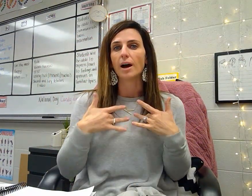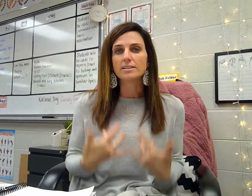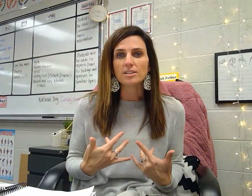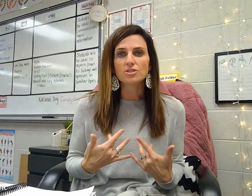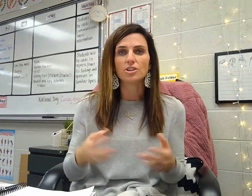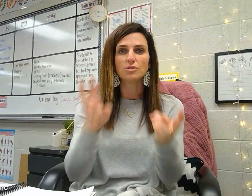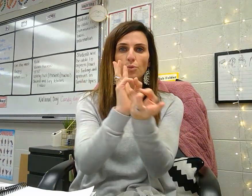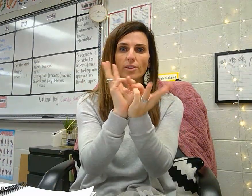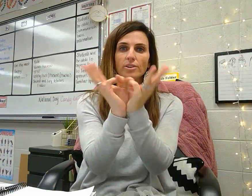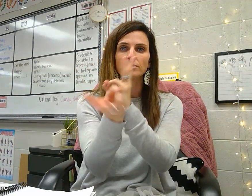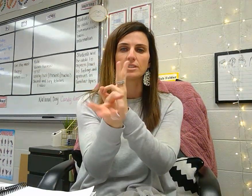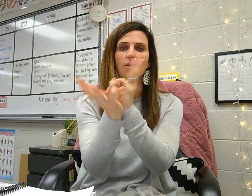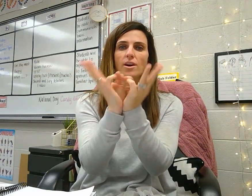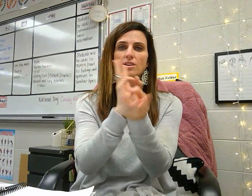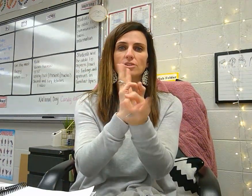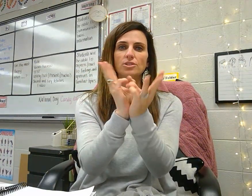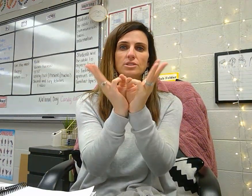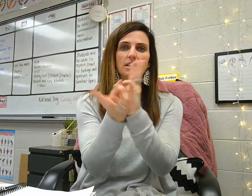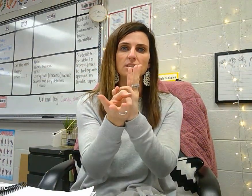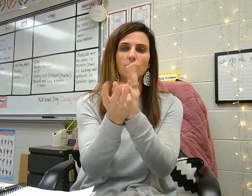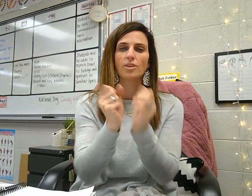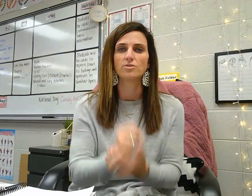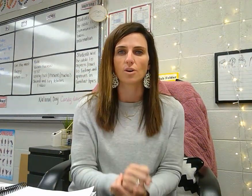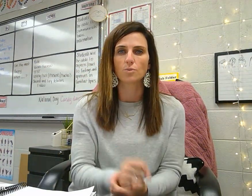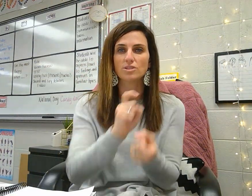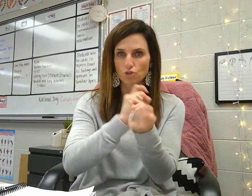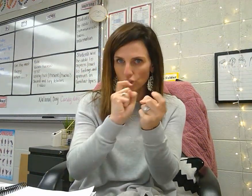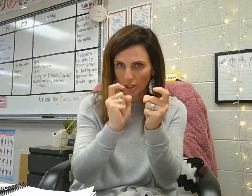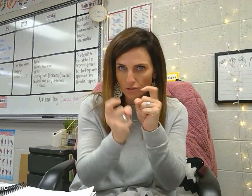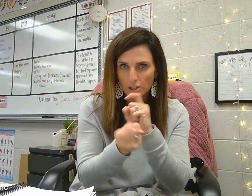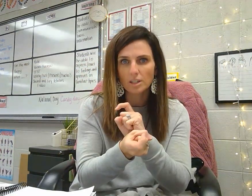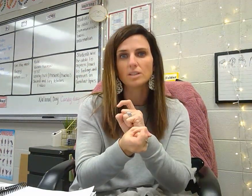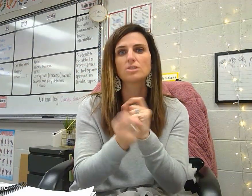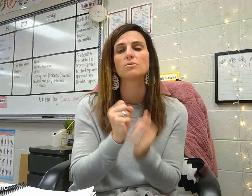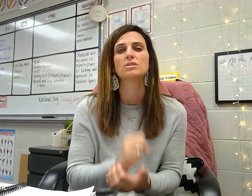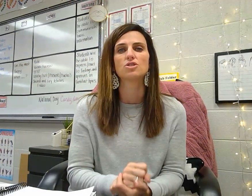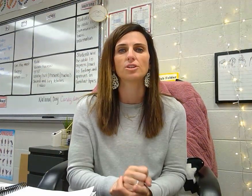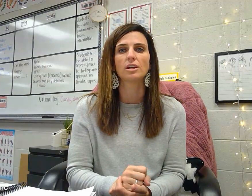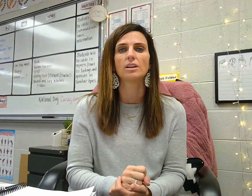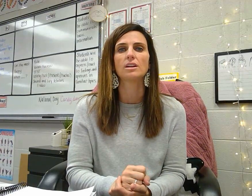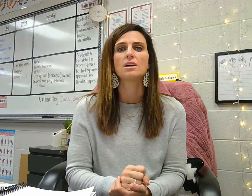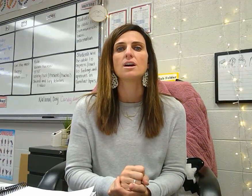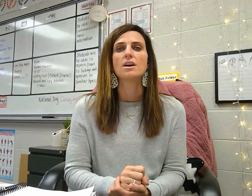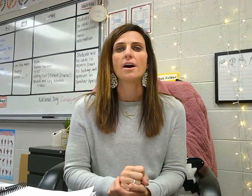I tend to use weather. That's how I learned it. Weather's always changing, it's always turning,